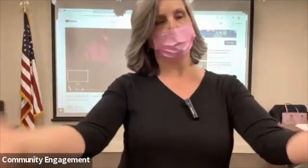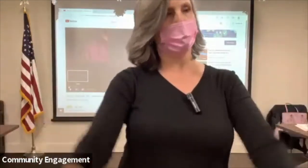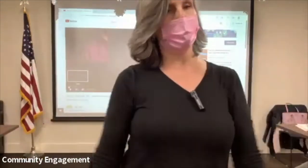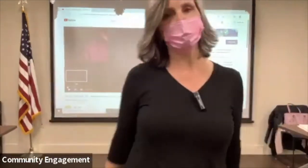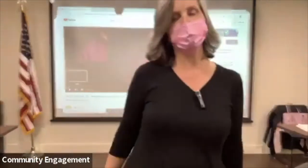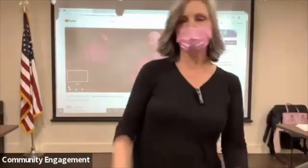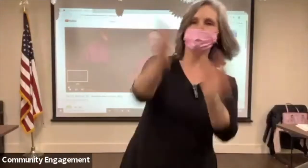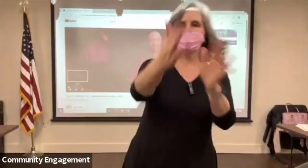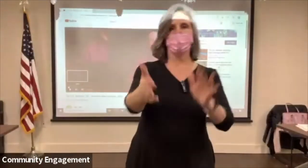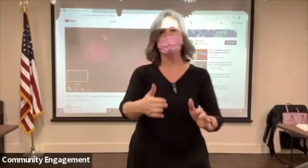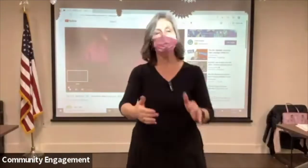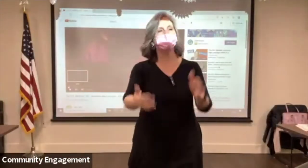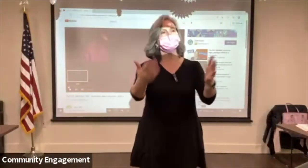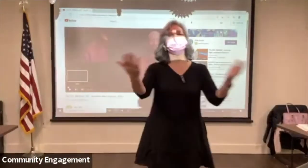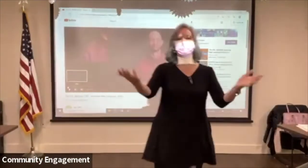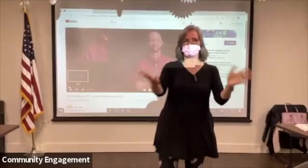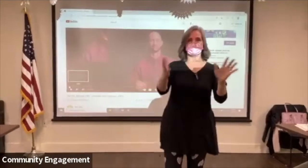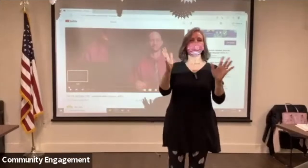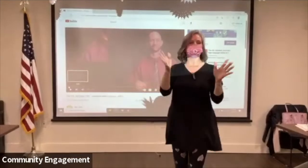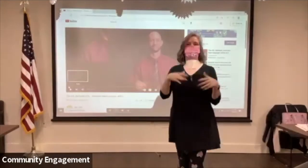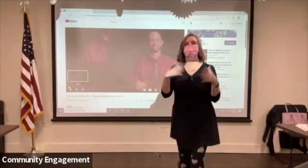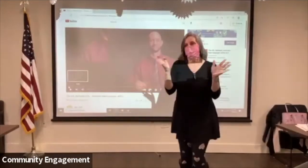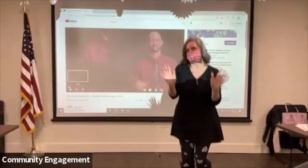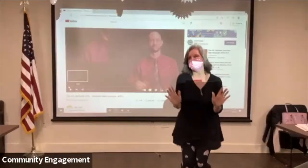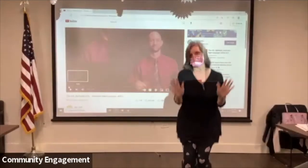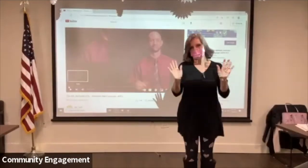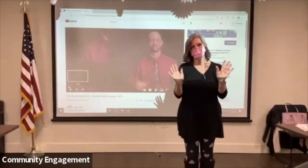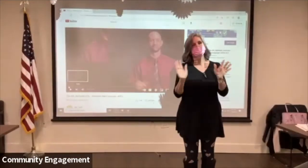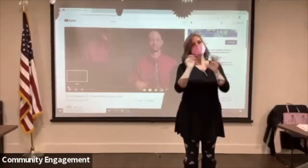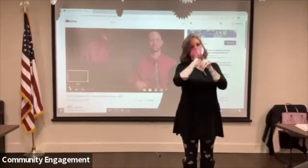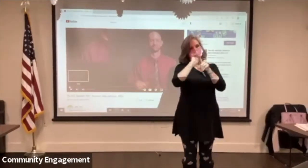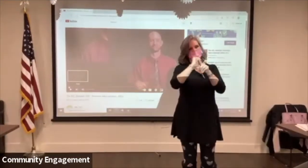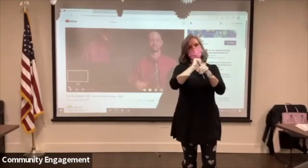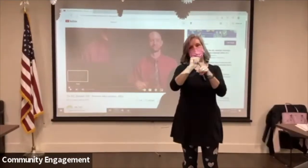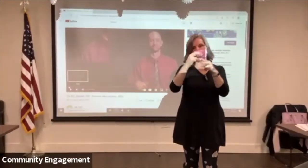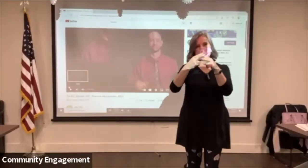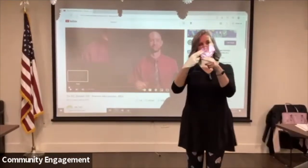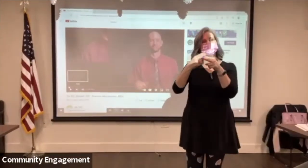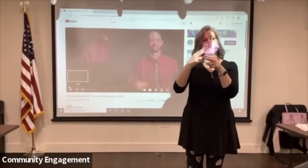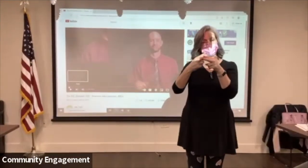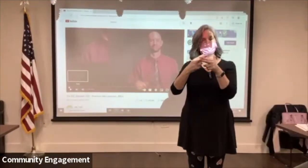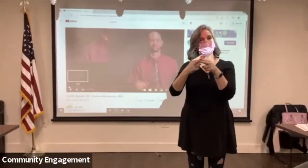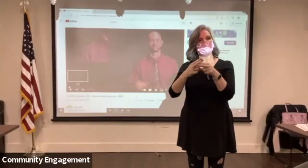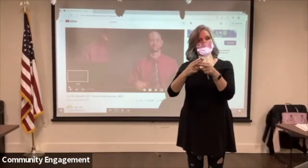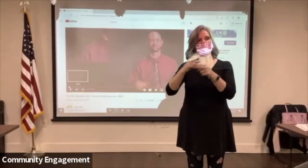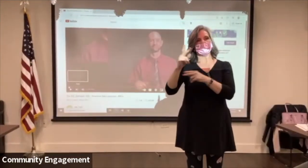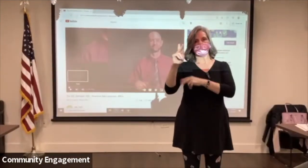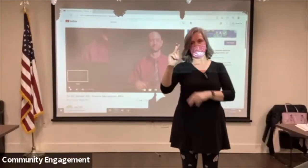go home and see you signing. So it's really just the honor system. I'm going to practice your names. Again, remembering to keep your